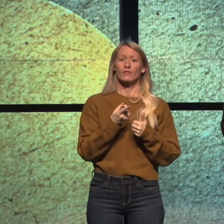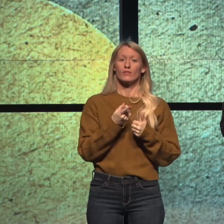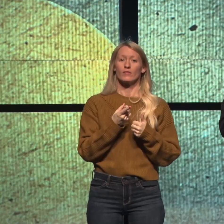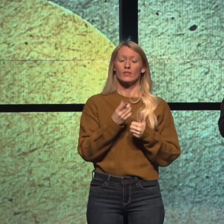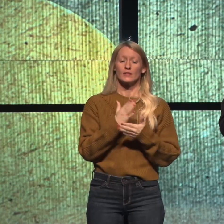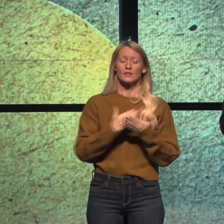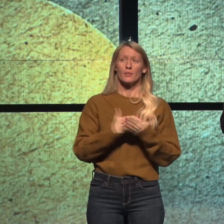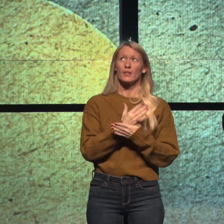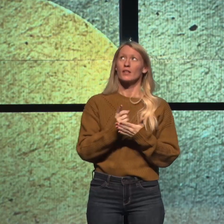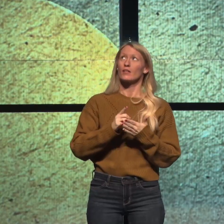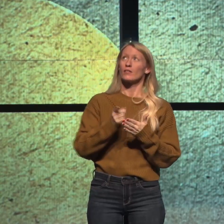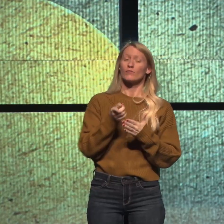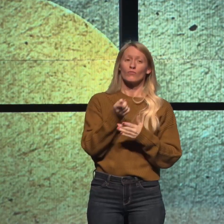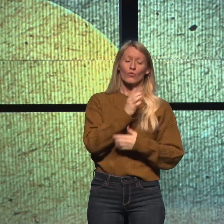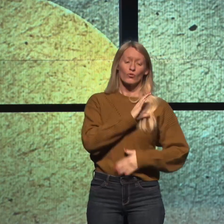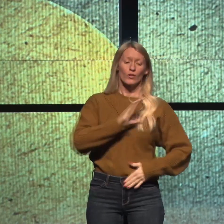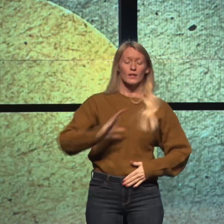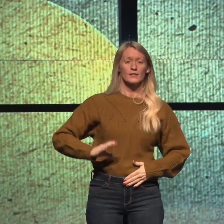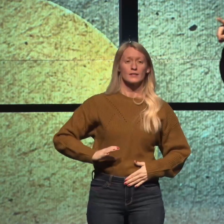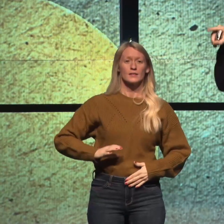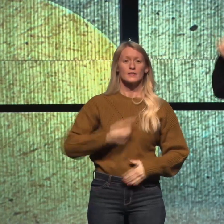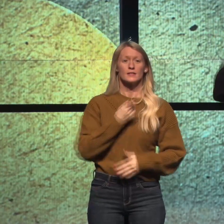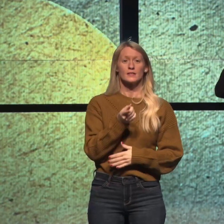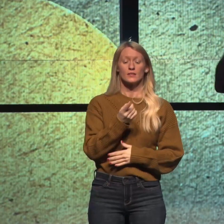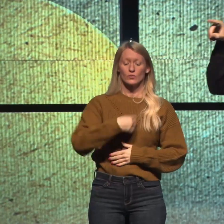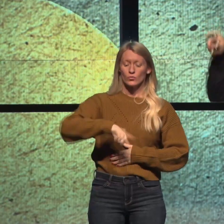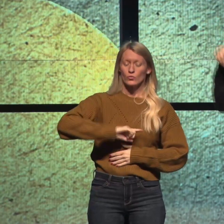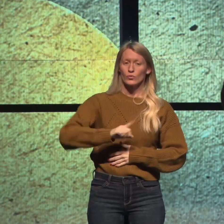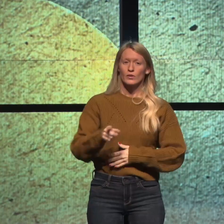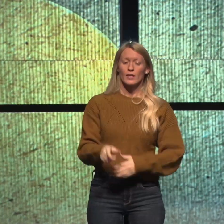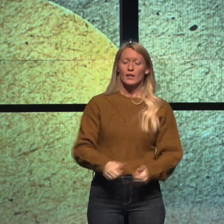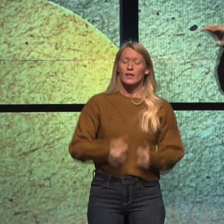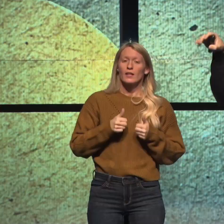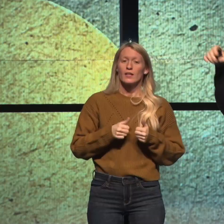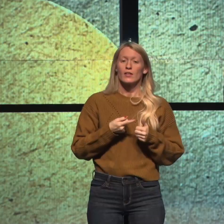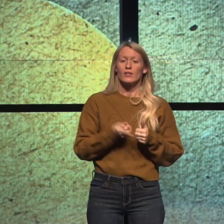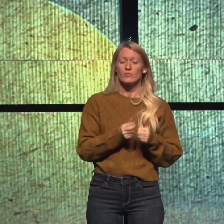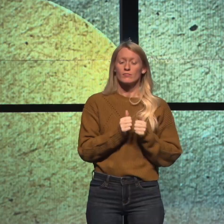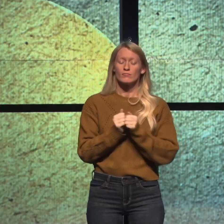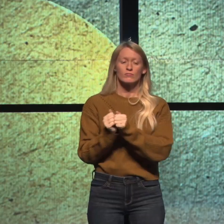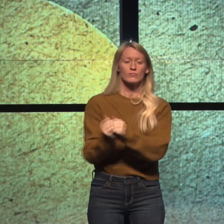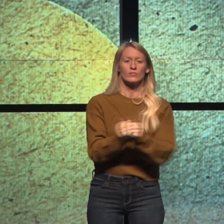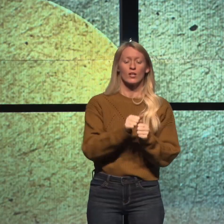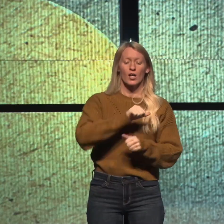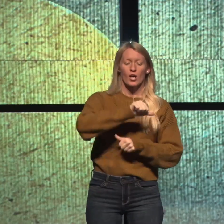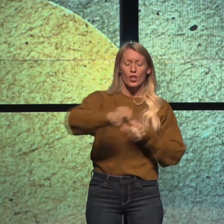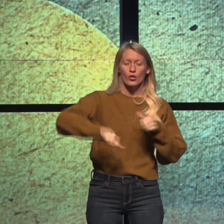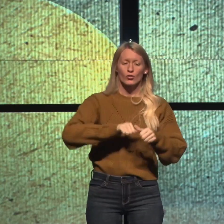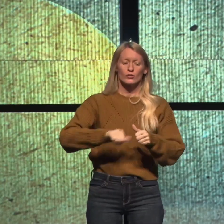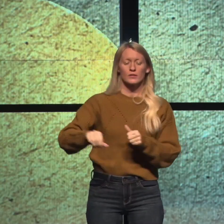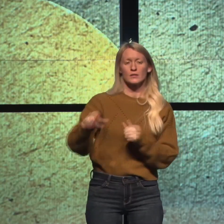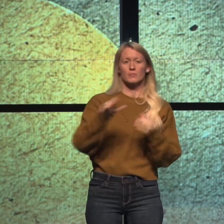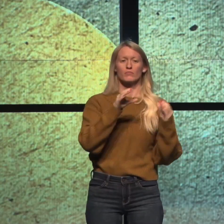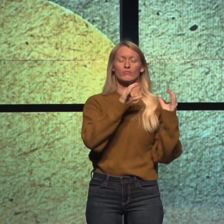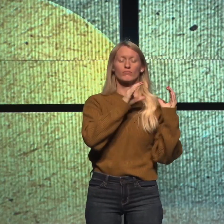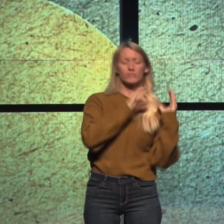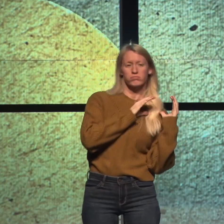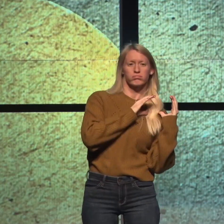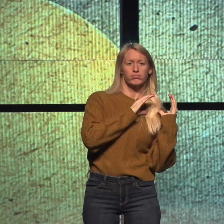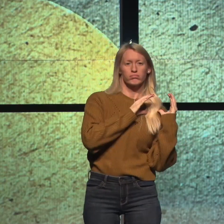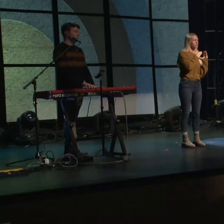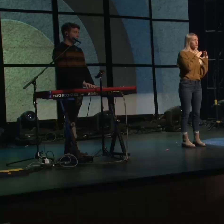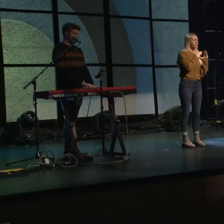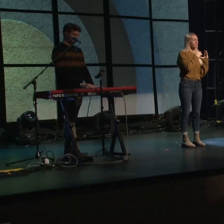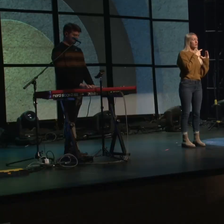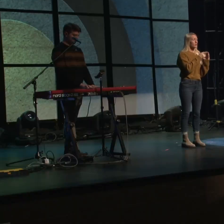Christ. And we explored that meant that we live for one another's burdens. We carry each other's burdens. And that's a different path.